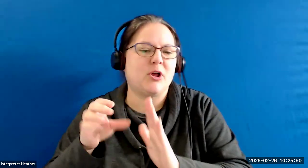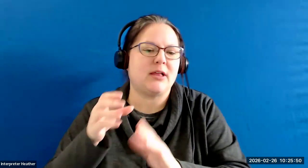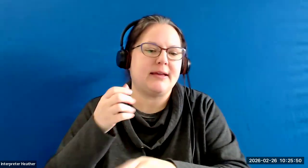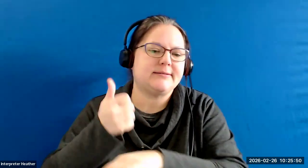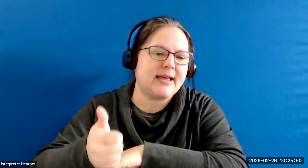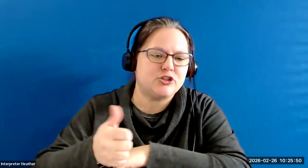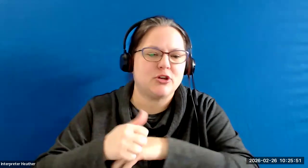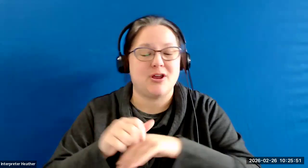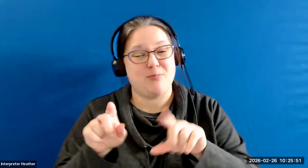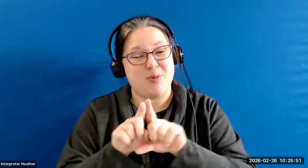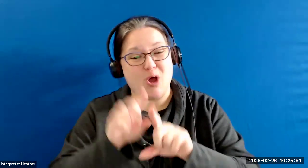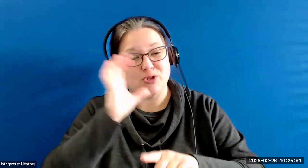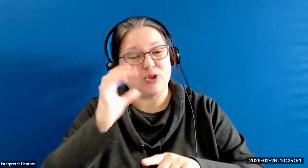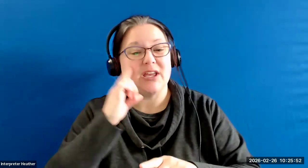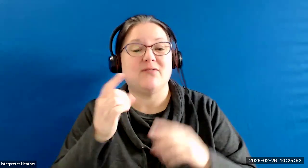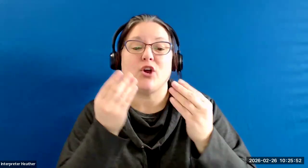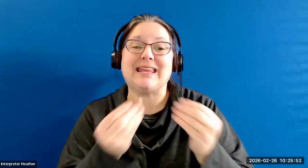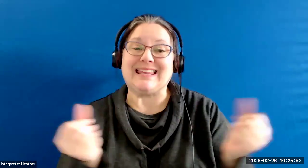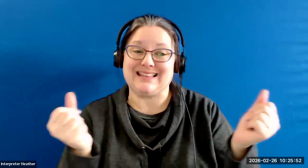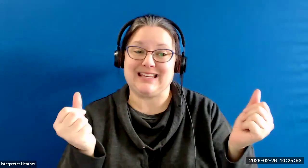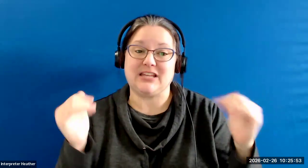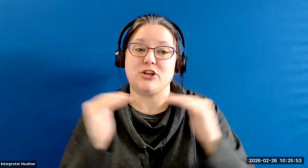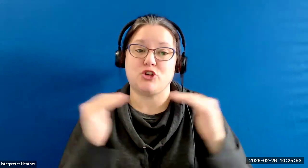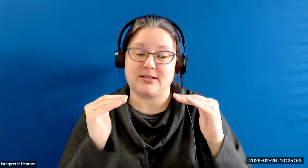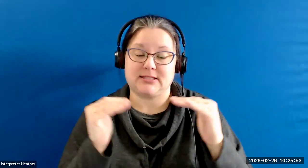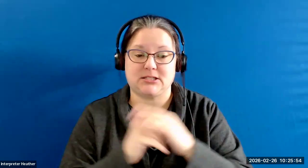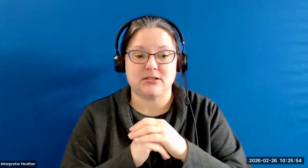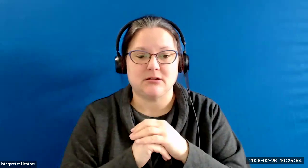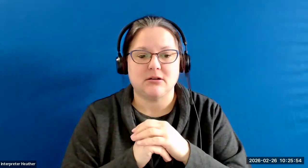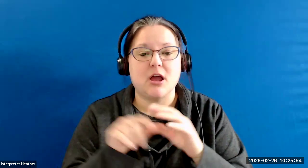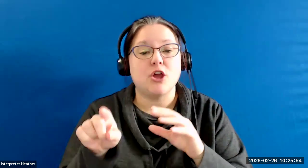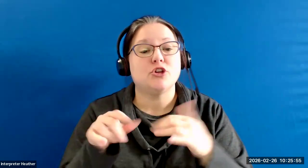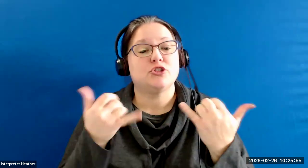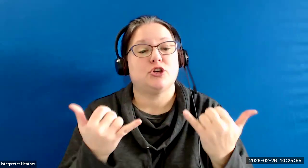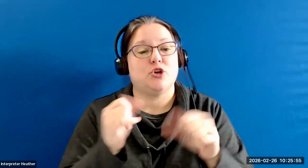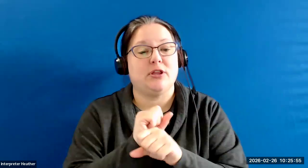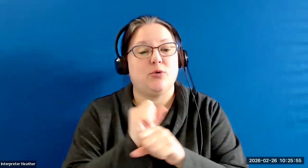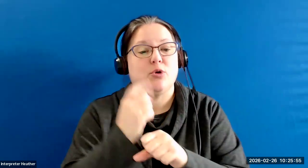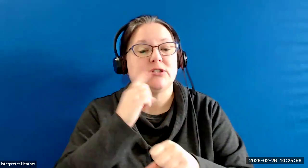healing justice solutions. They currently work for a member of Congress